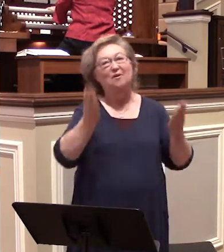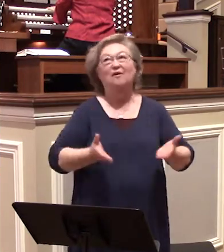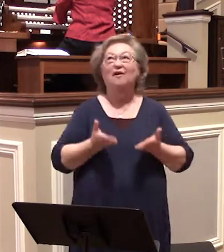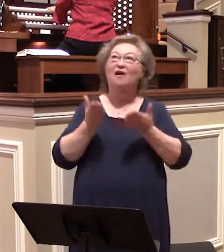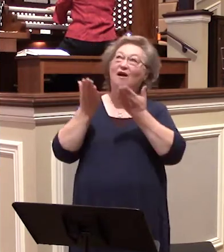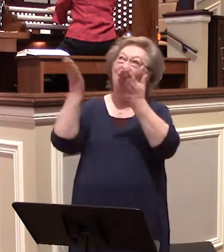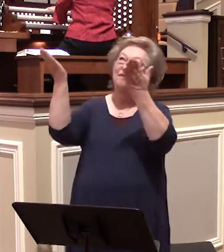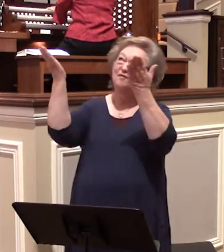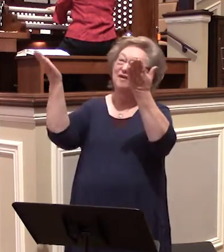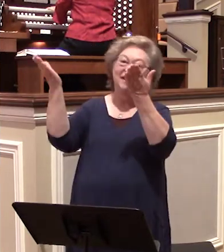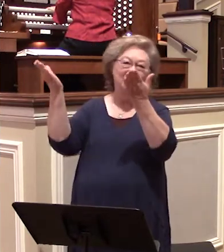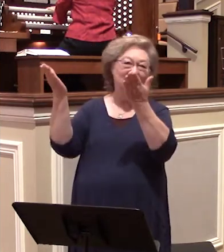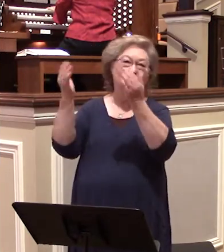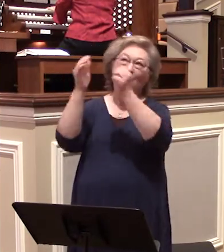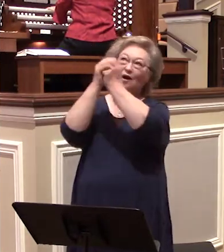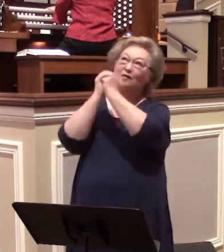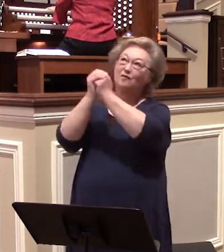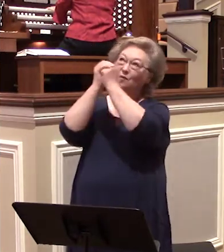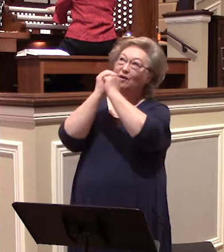and praise to God this morning.